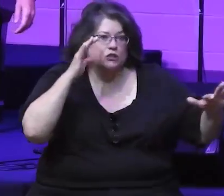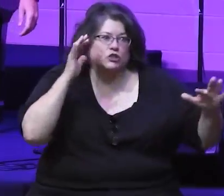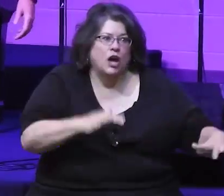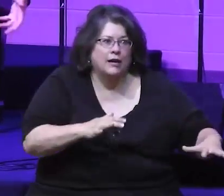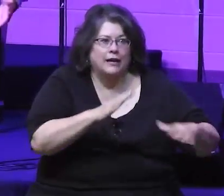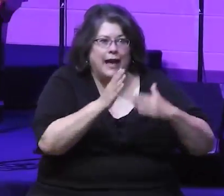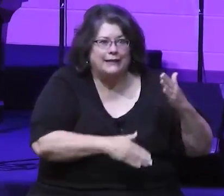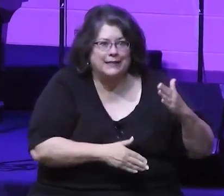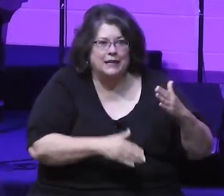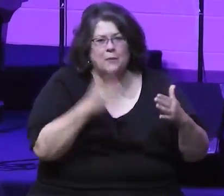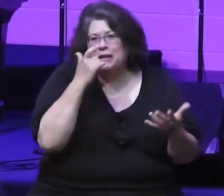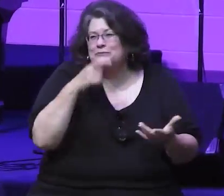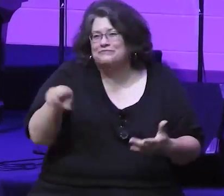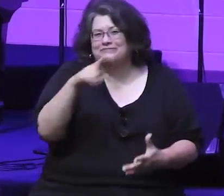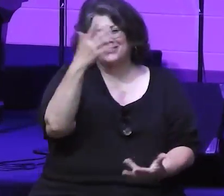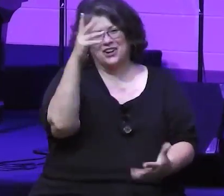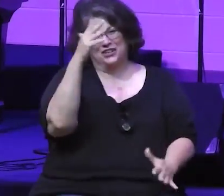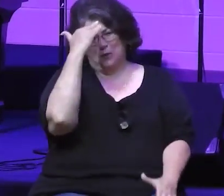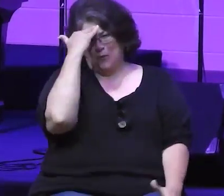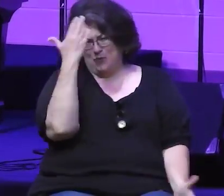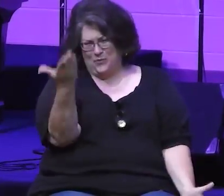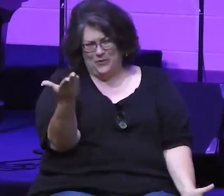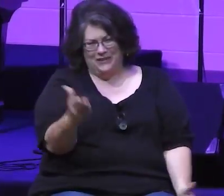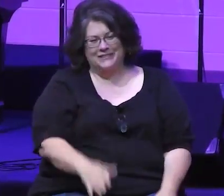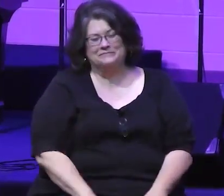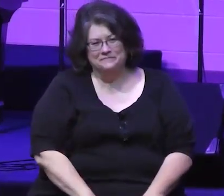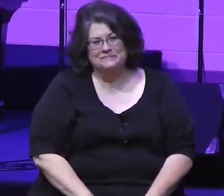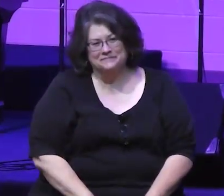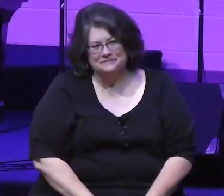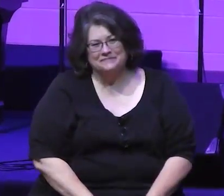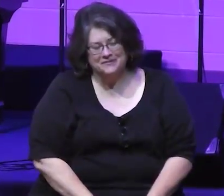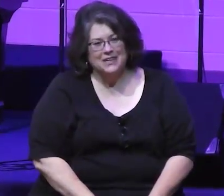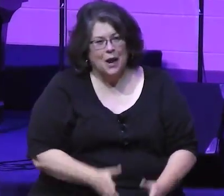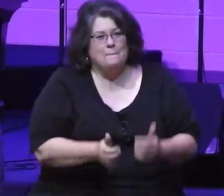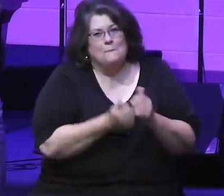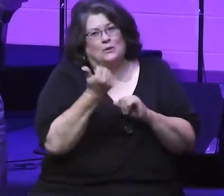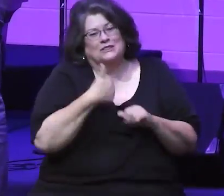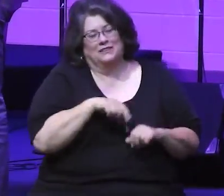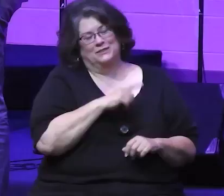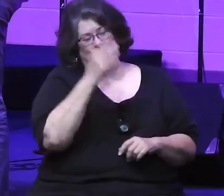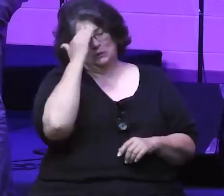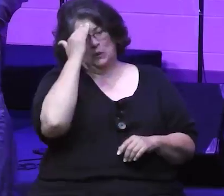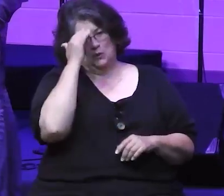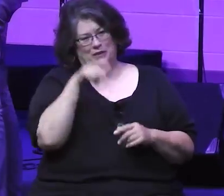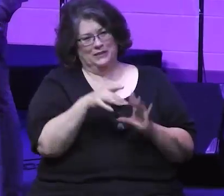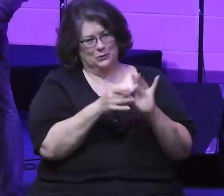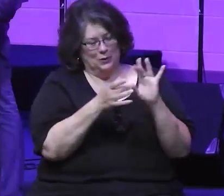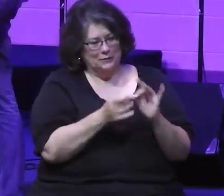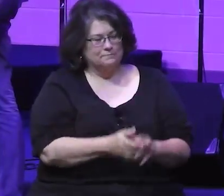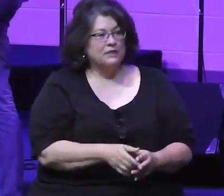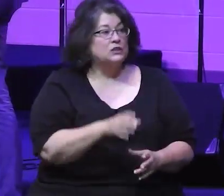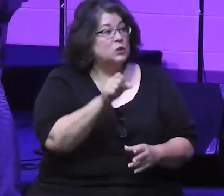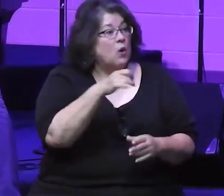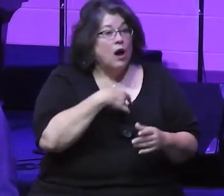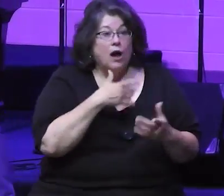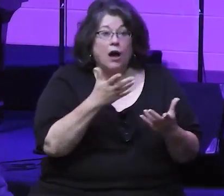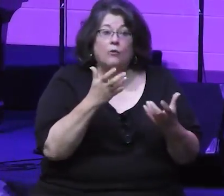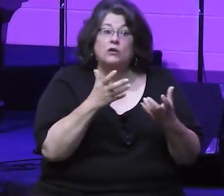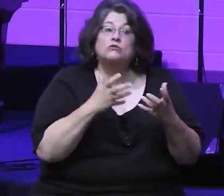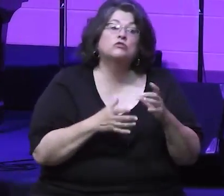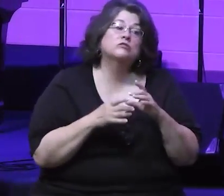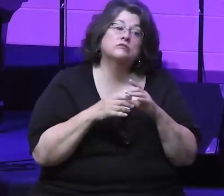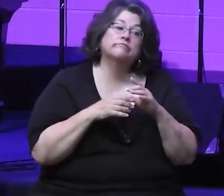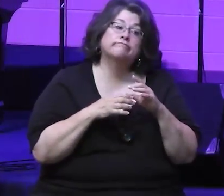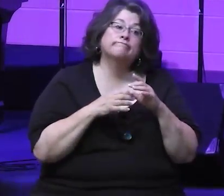end of the parable. Oh my gosh, where's it going to go next? Most of us have a little bit of an idea. So what I'd like to do is just talk through it